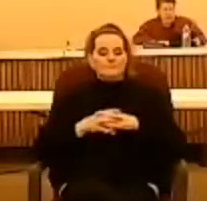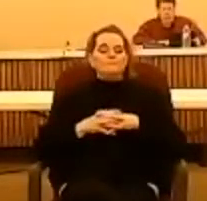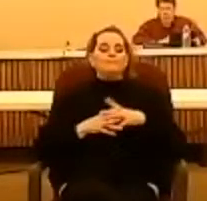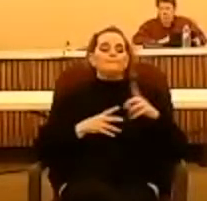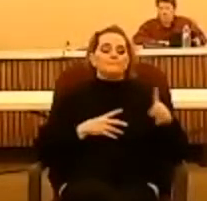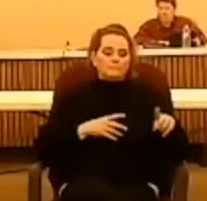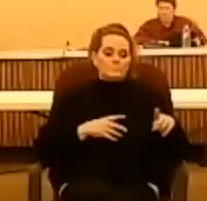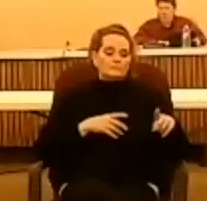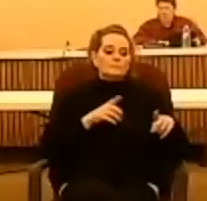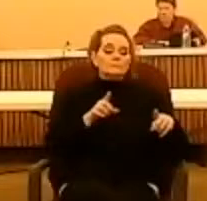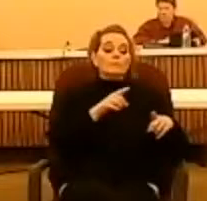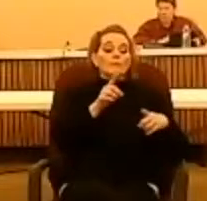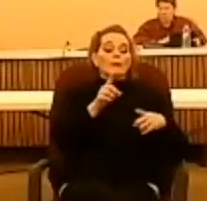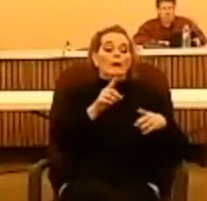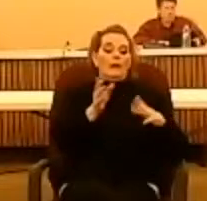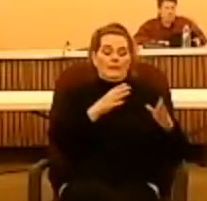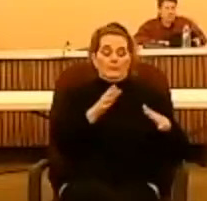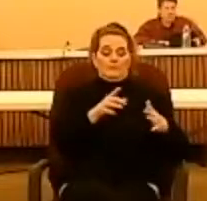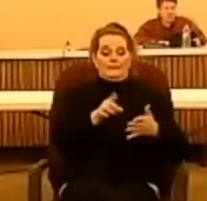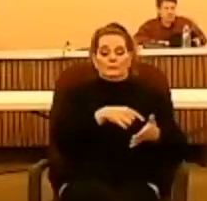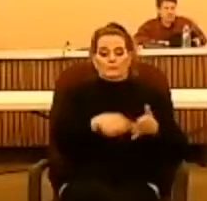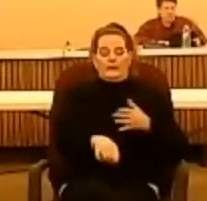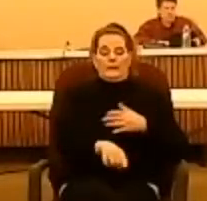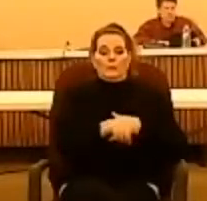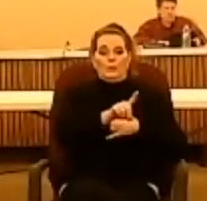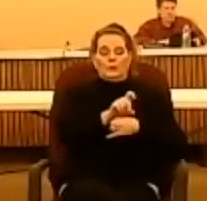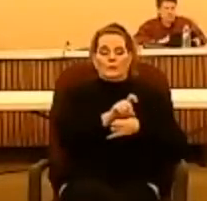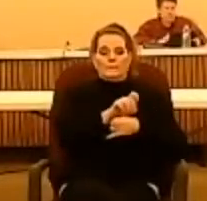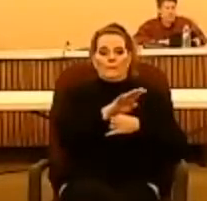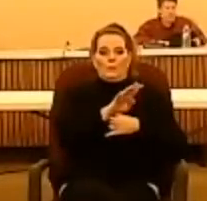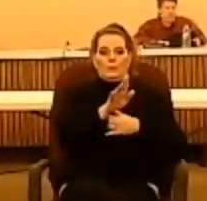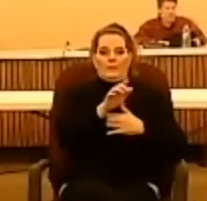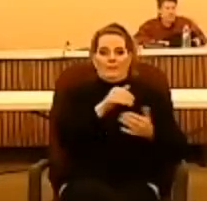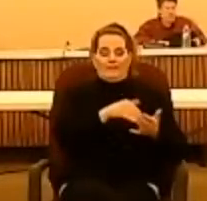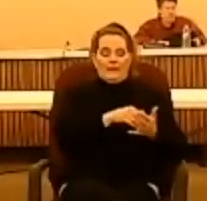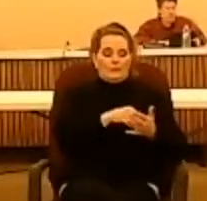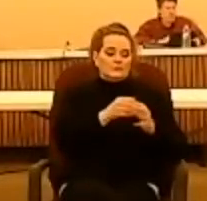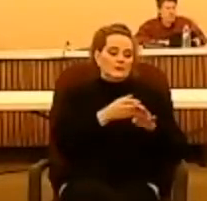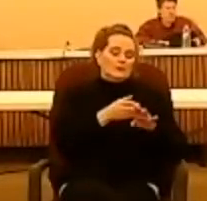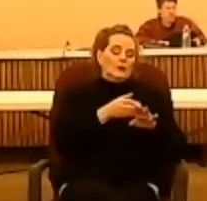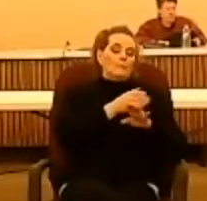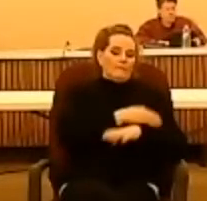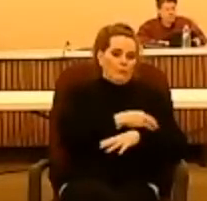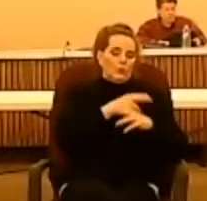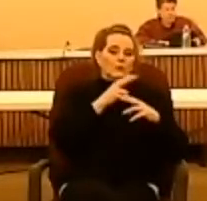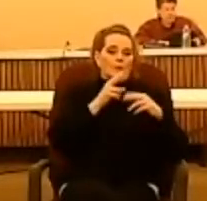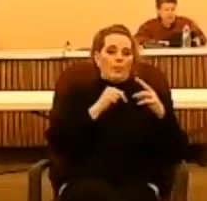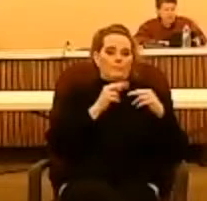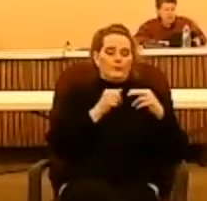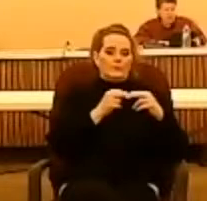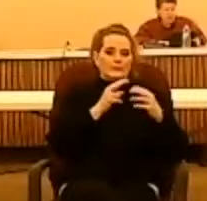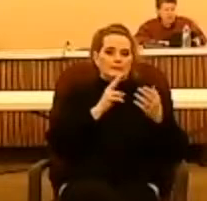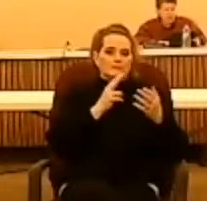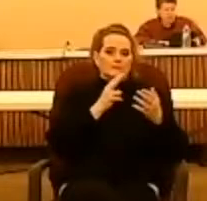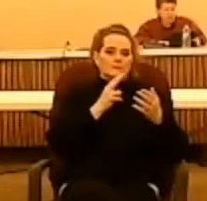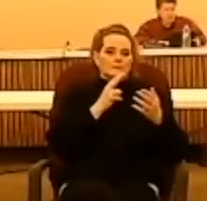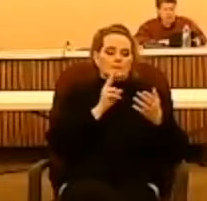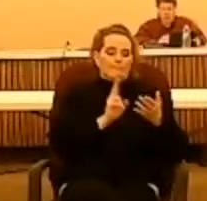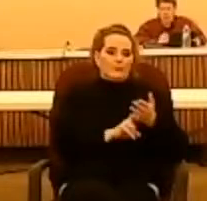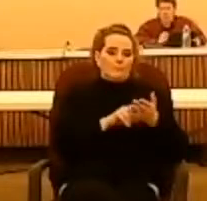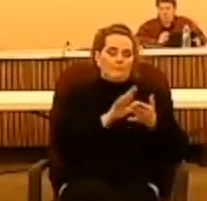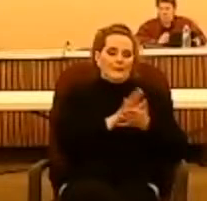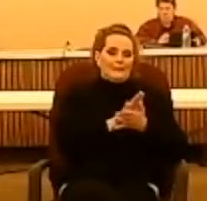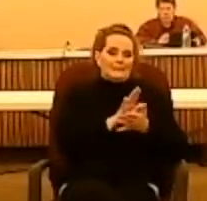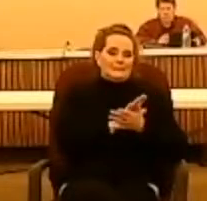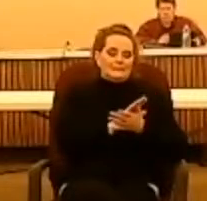plan to pay the $141,000 seeker mitigation before the building permit is issued. In fact,